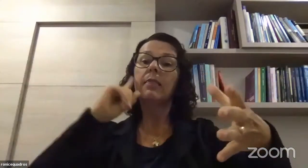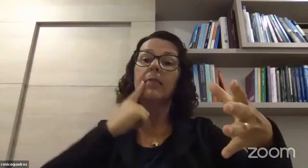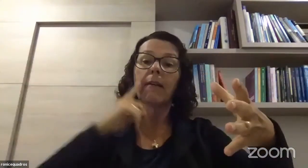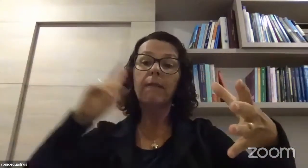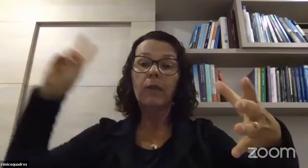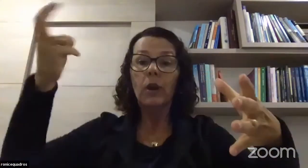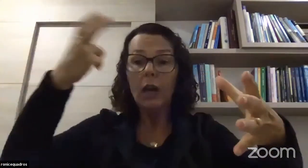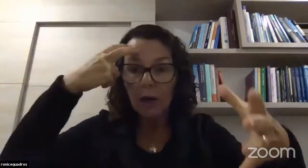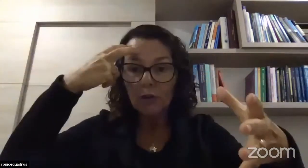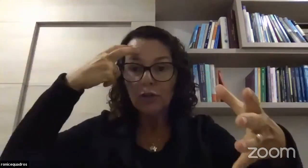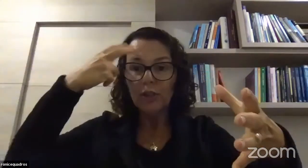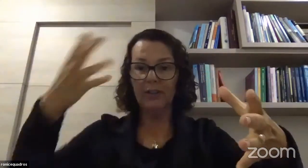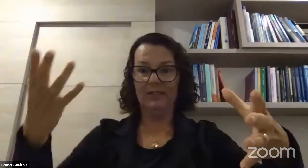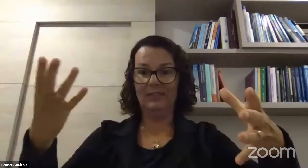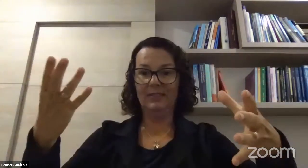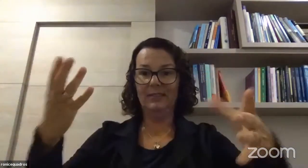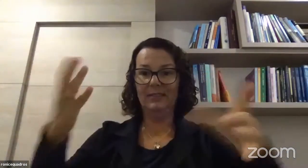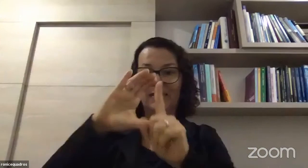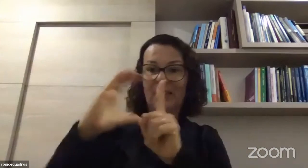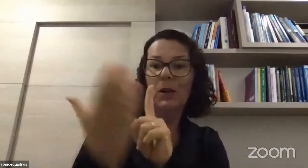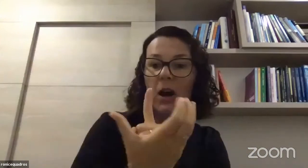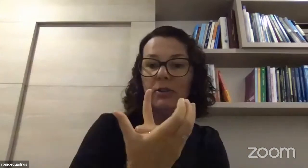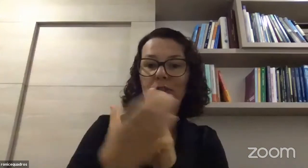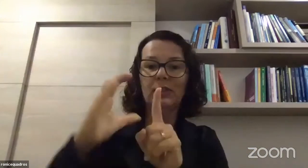working as a collective.